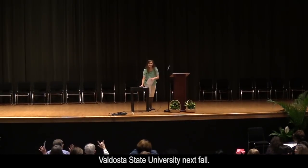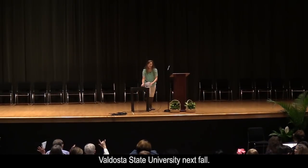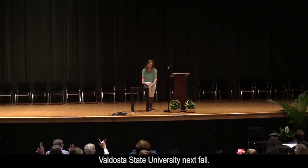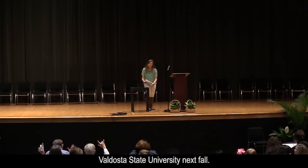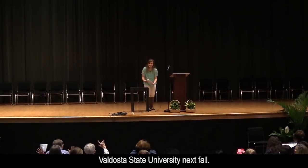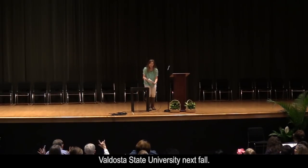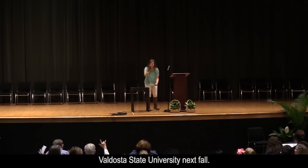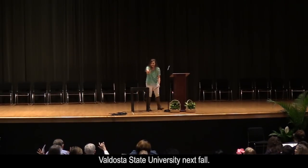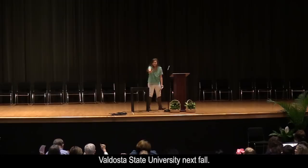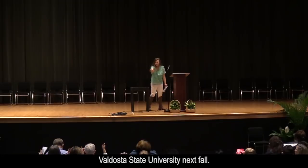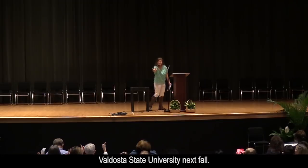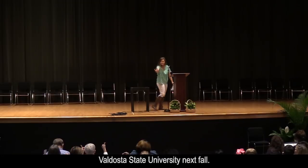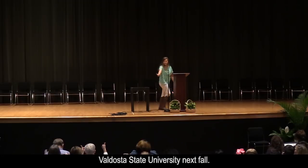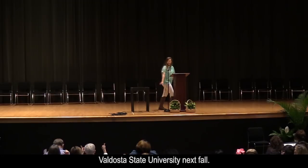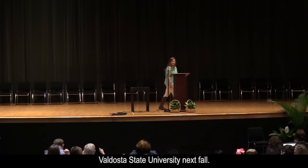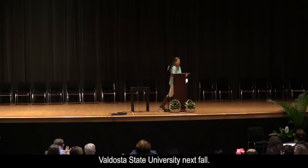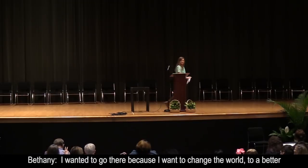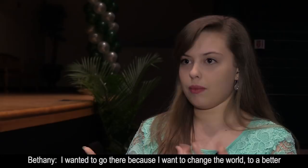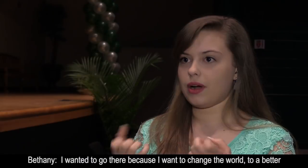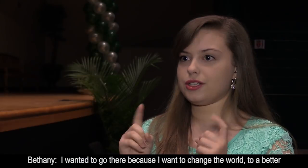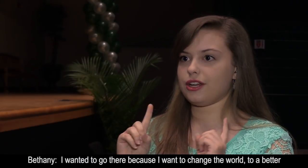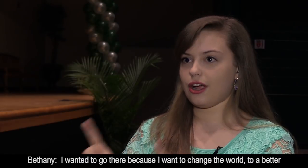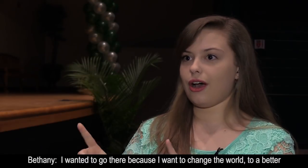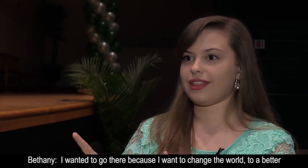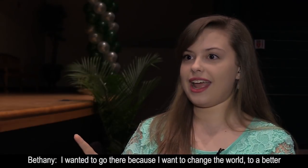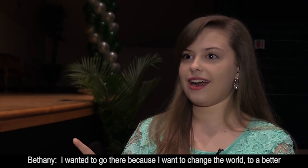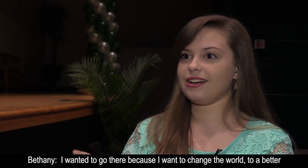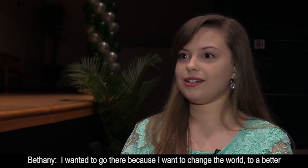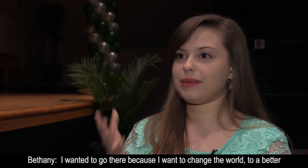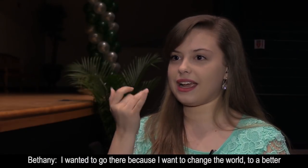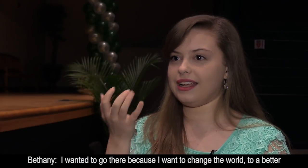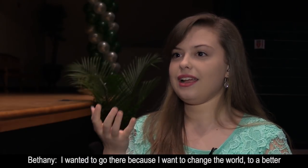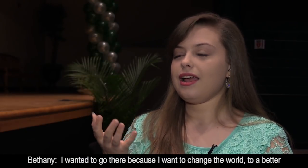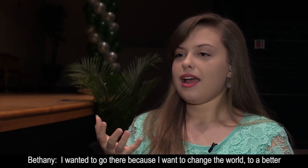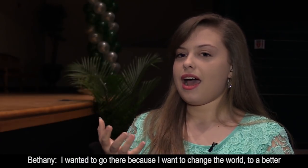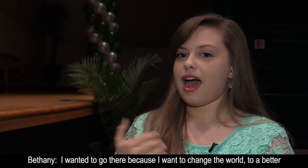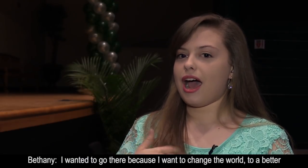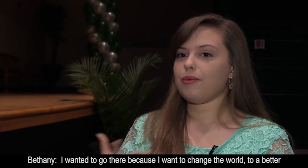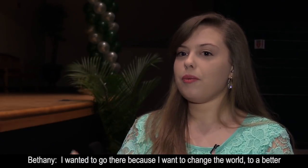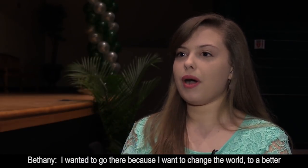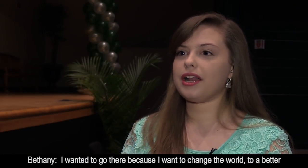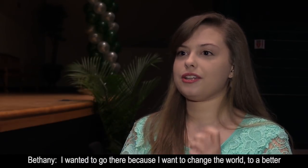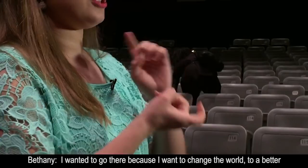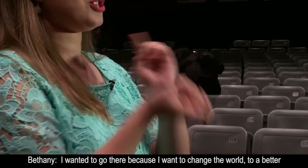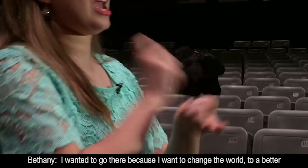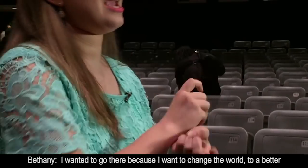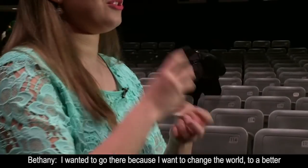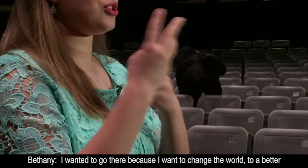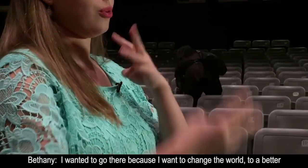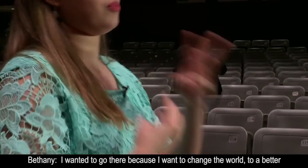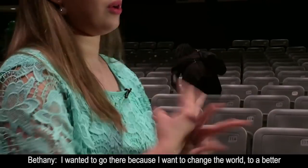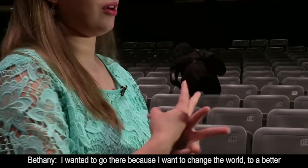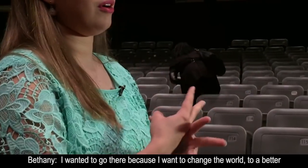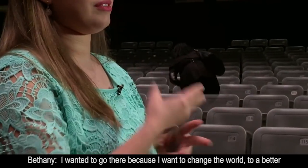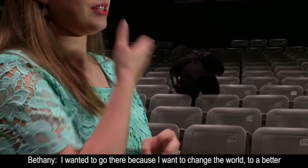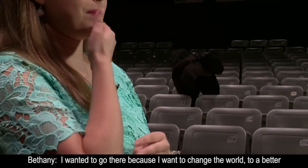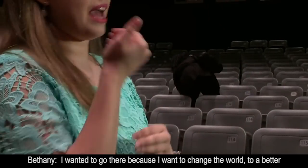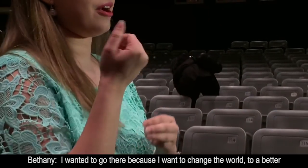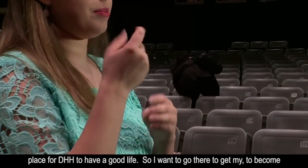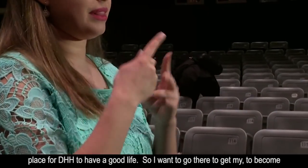University next fall. I wanted to go there because I wanted to change the world, the better